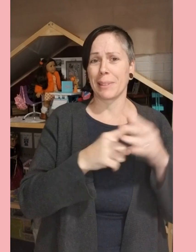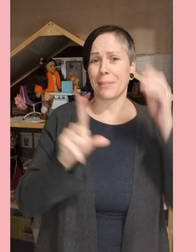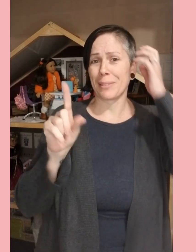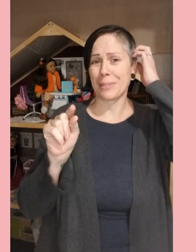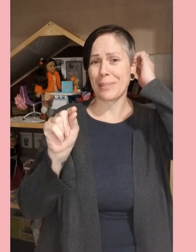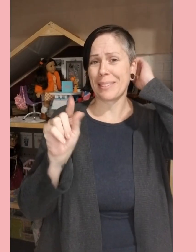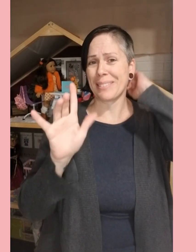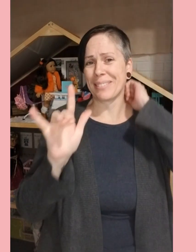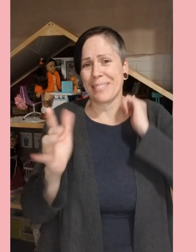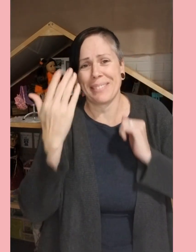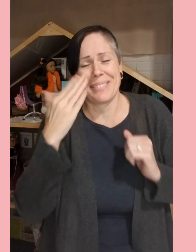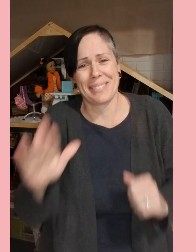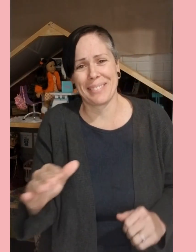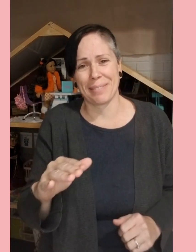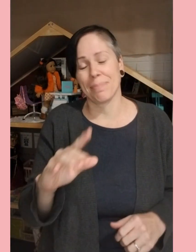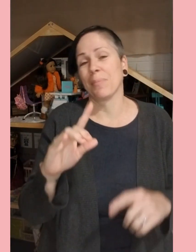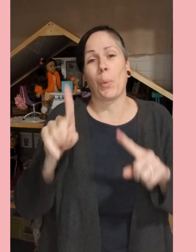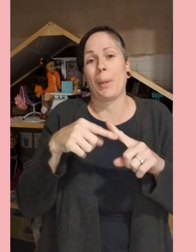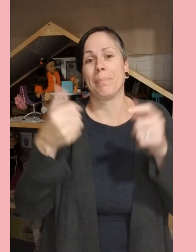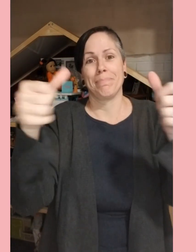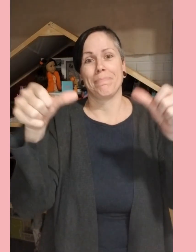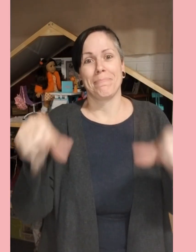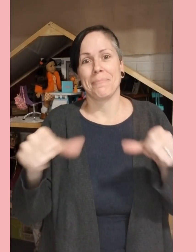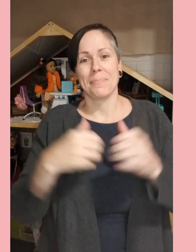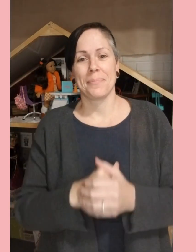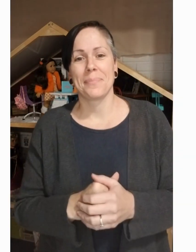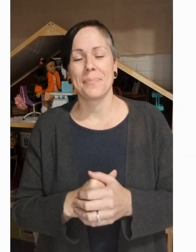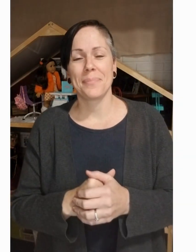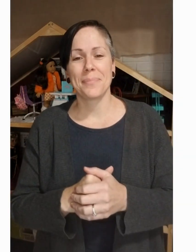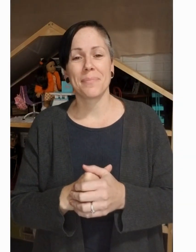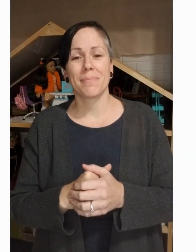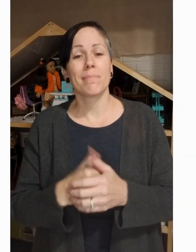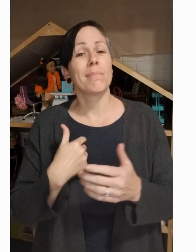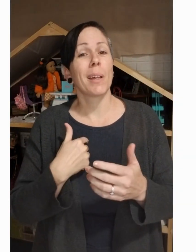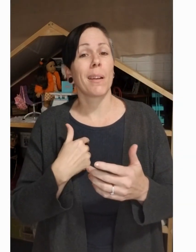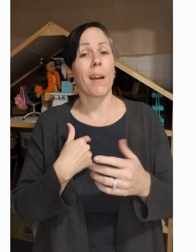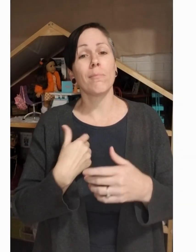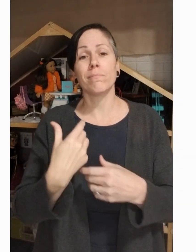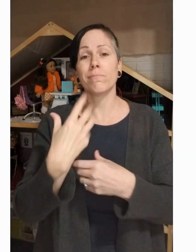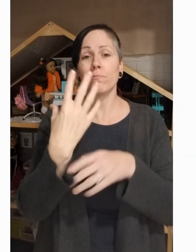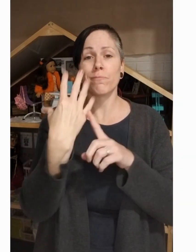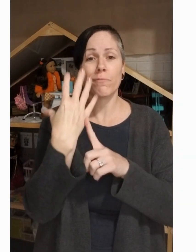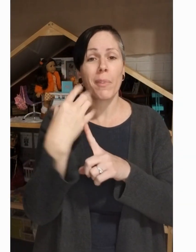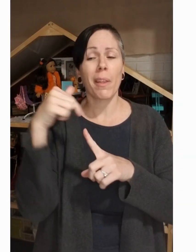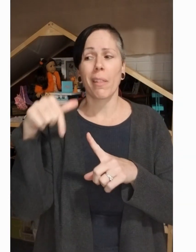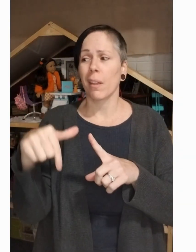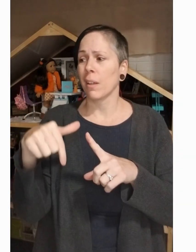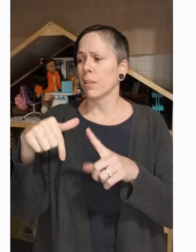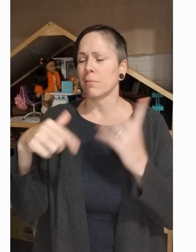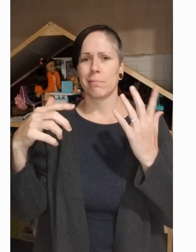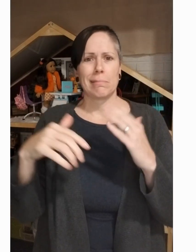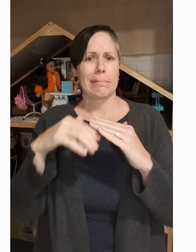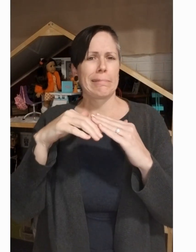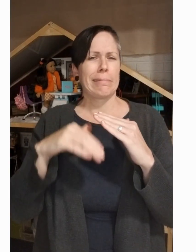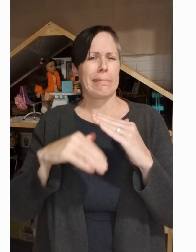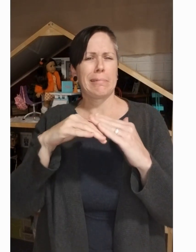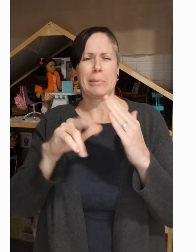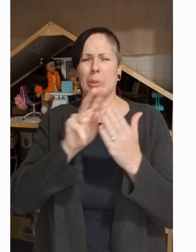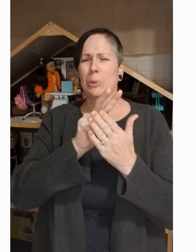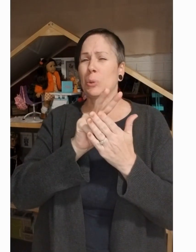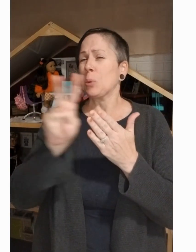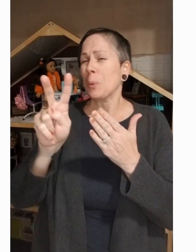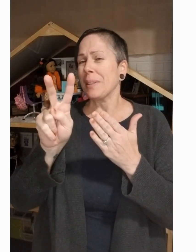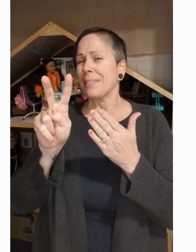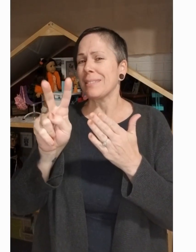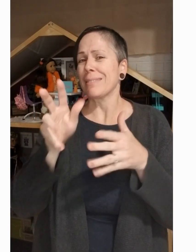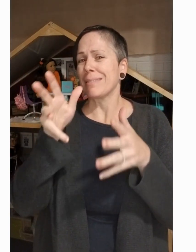of 2025, depending on when I get around to posting this. But I'm making it with just like 2 weeks exactly